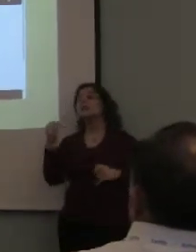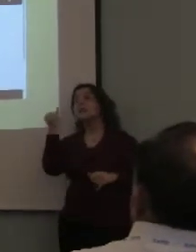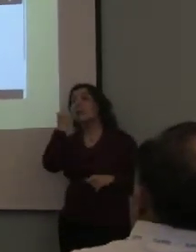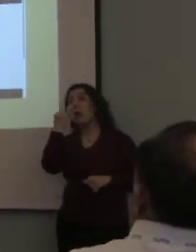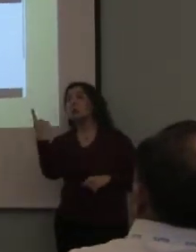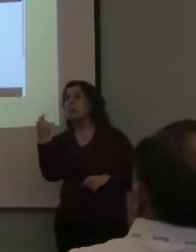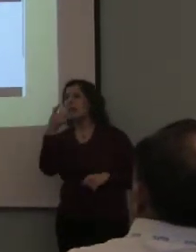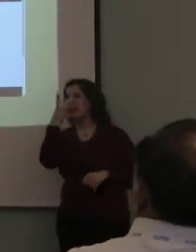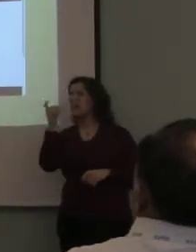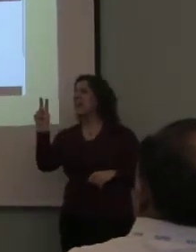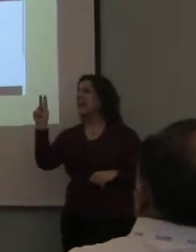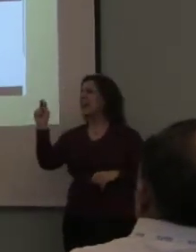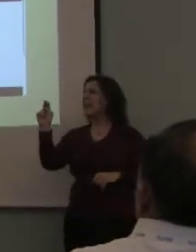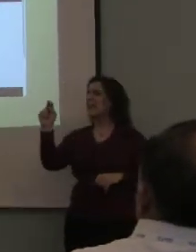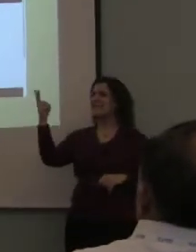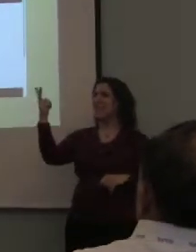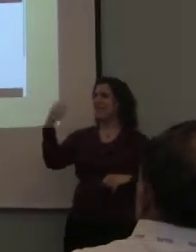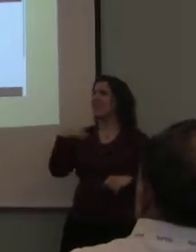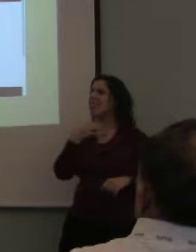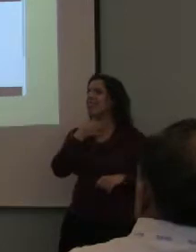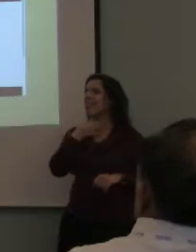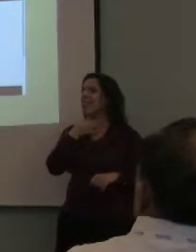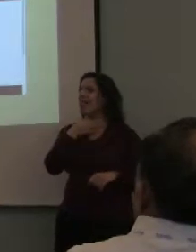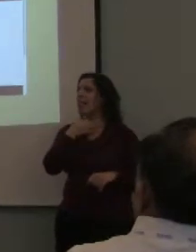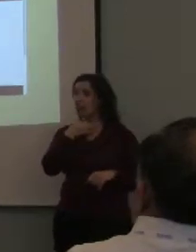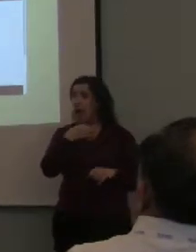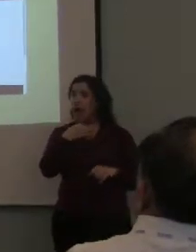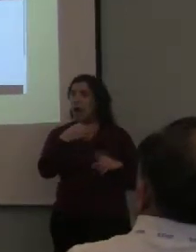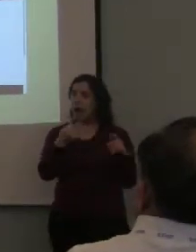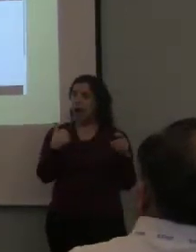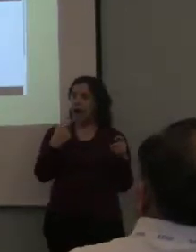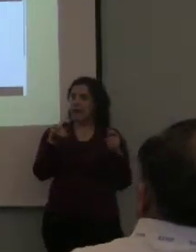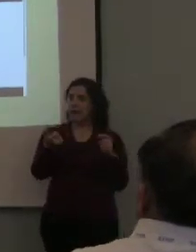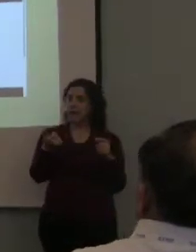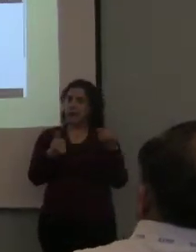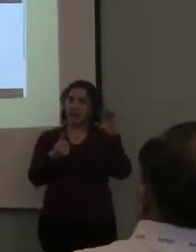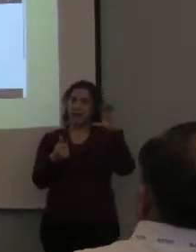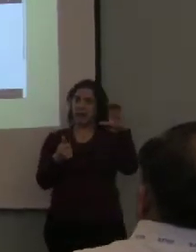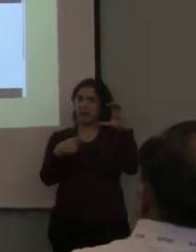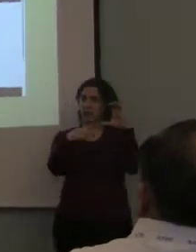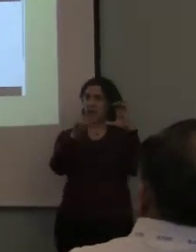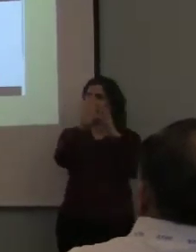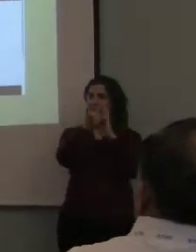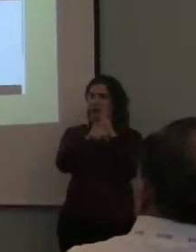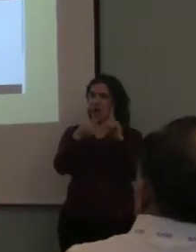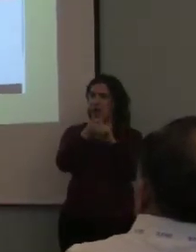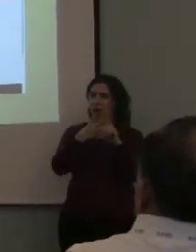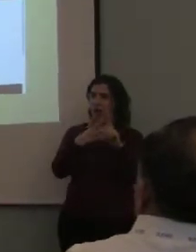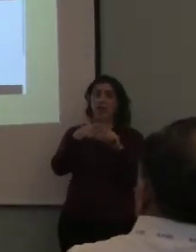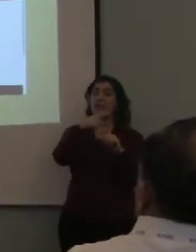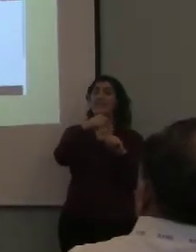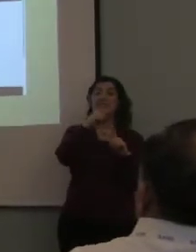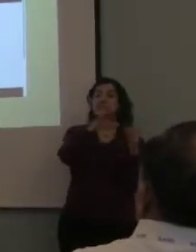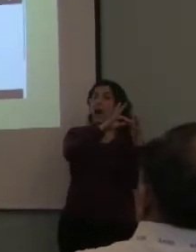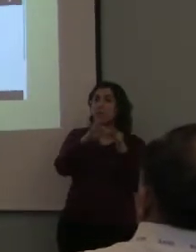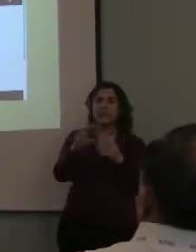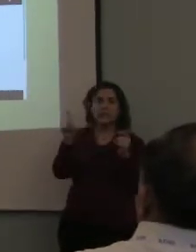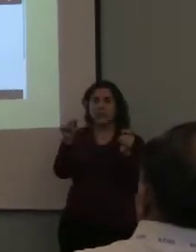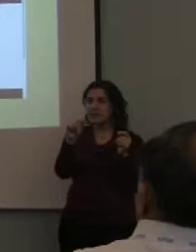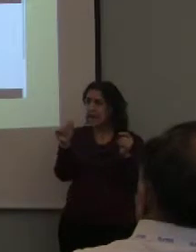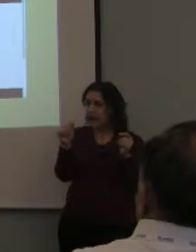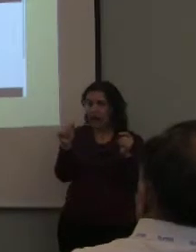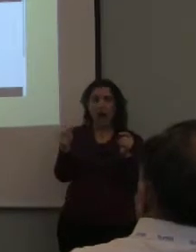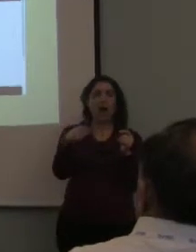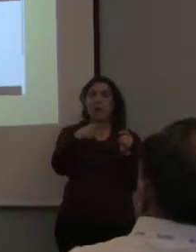in Nicholas II, they have a little bit of background. And this is not linked data. We did not